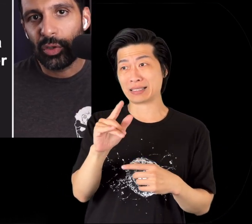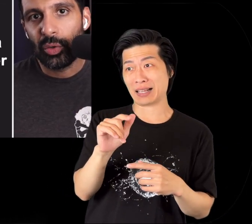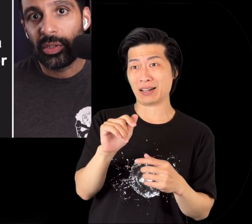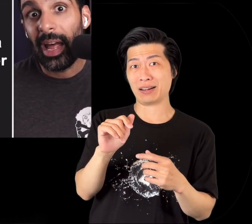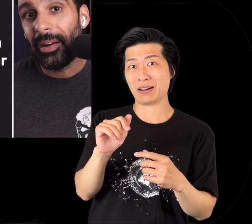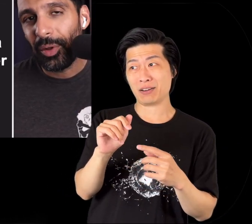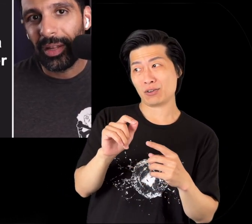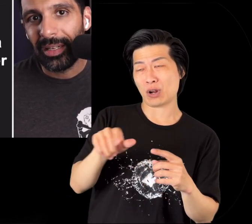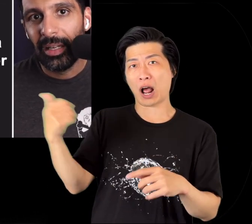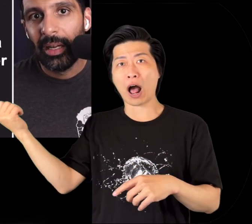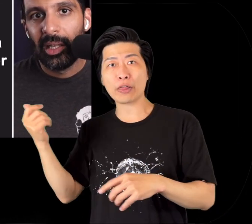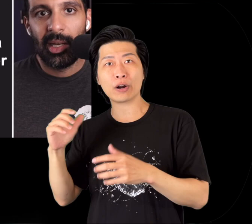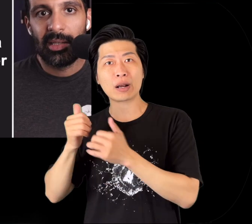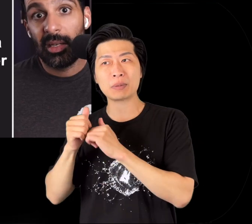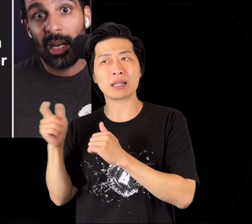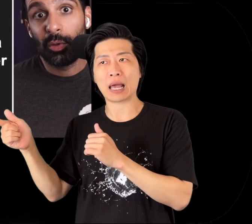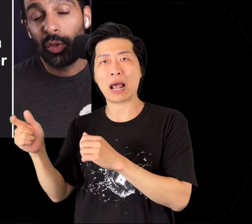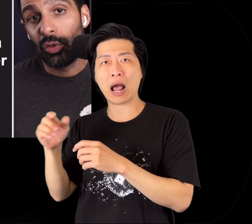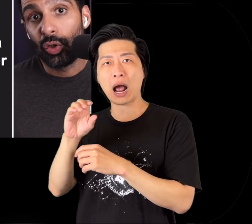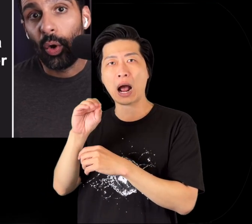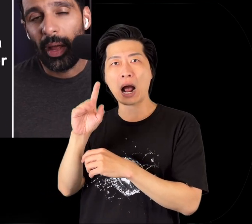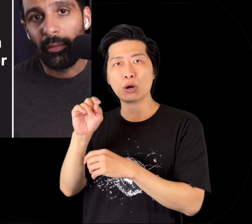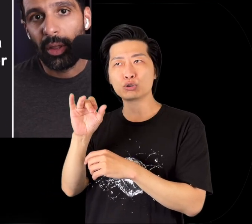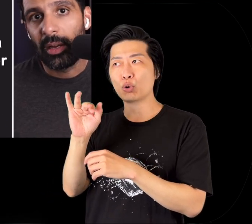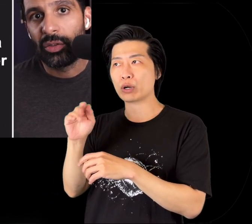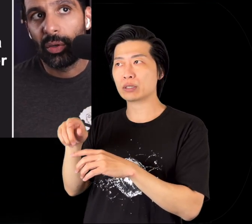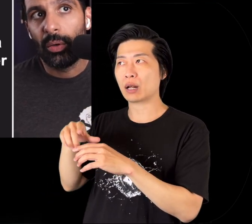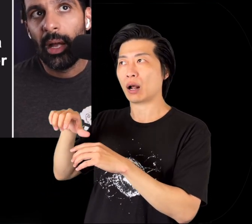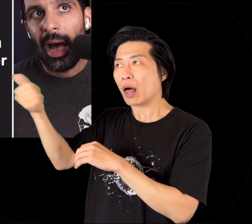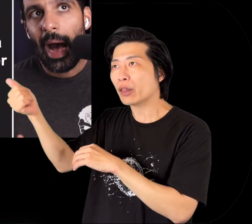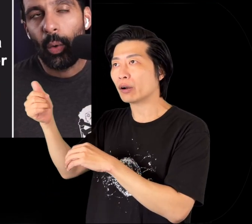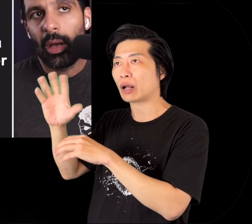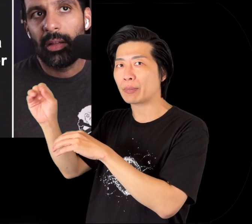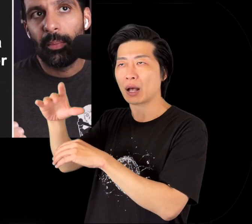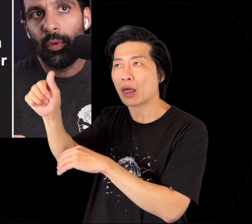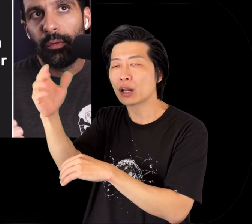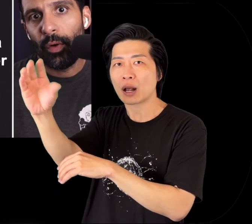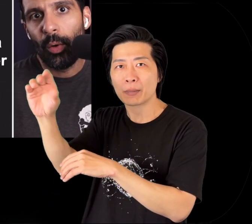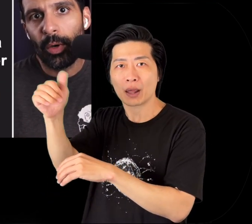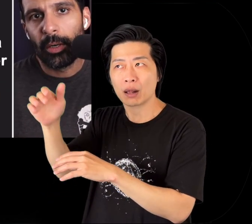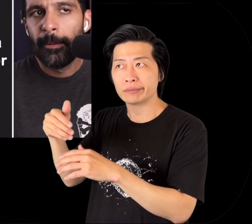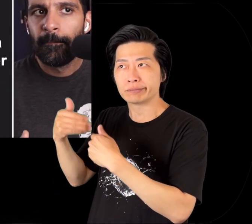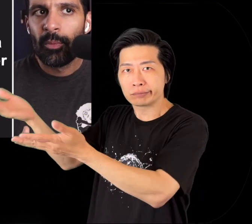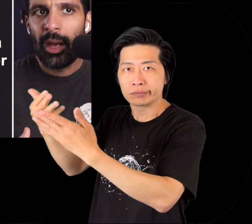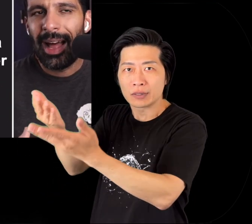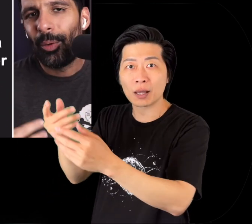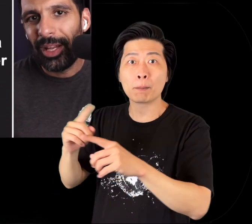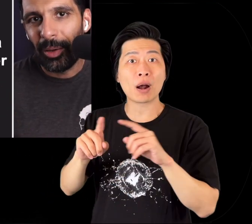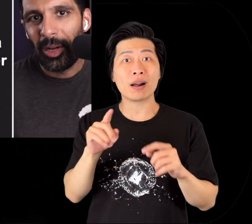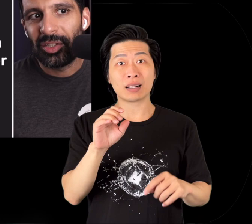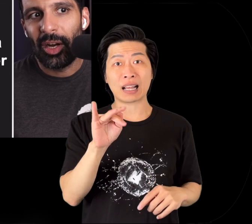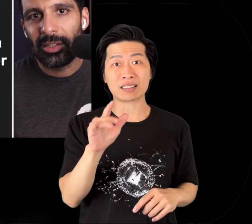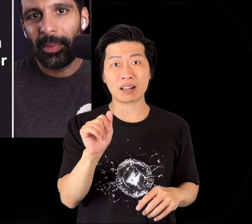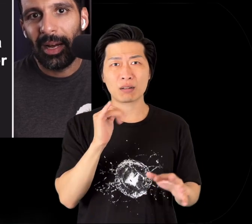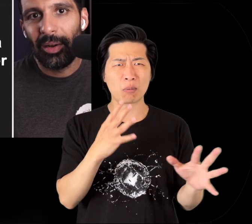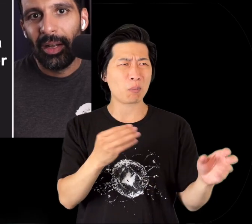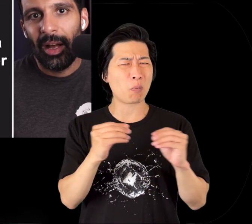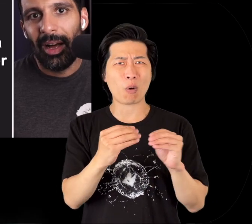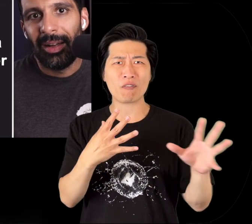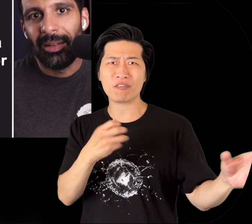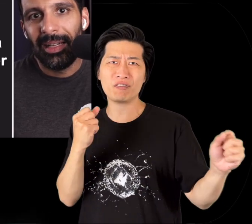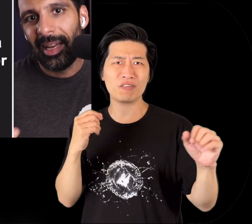has outsourced everything. Tesla is able to control everything. And so how quickly they move forward, and how Elon Musk talks